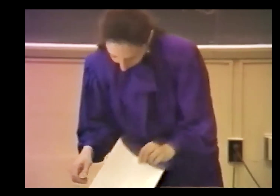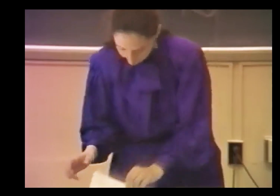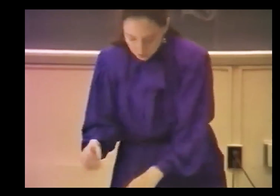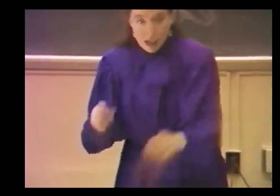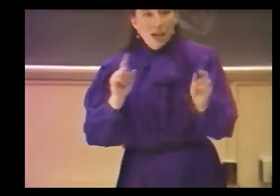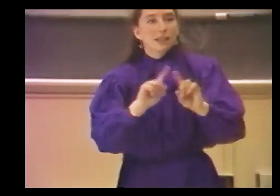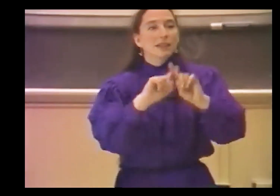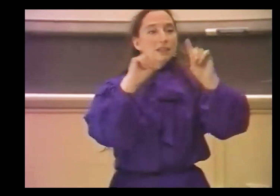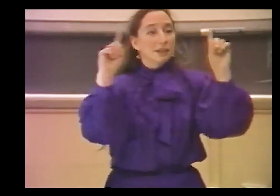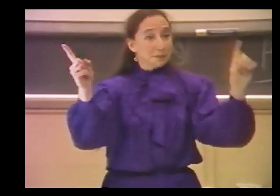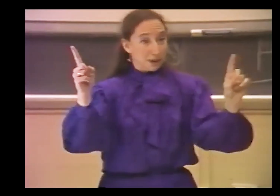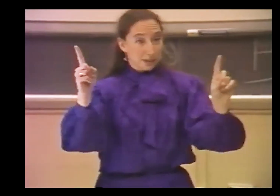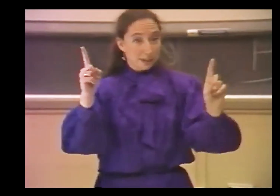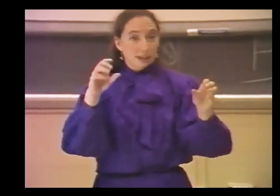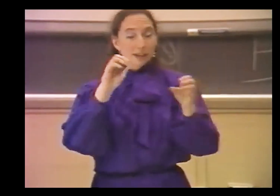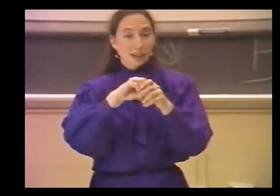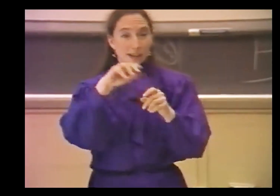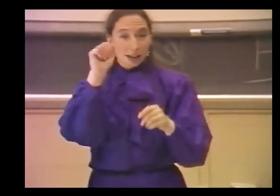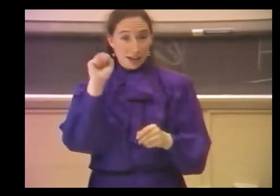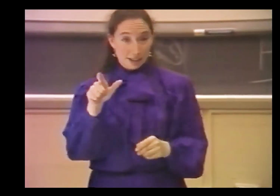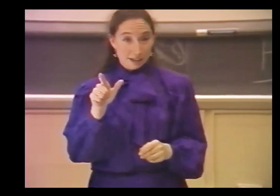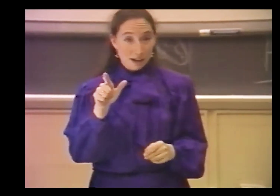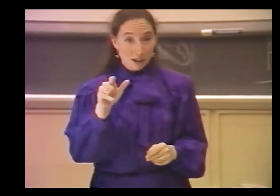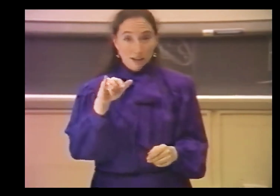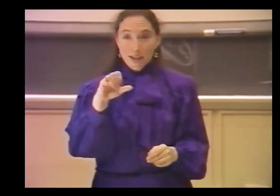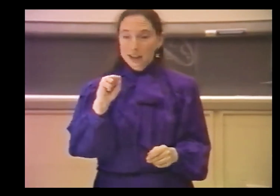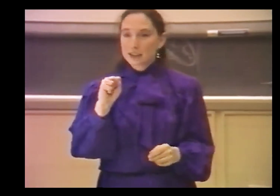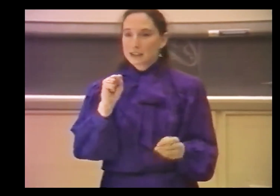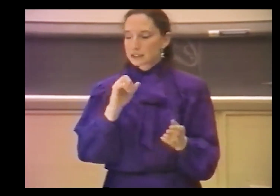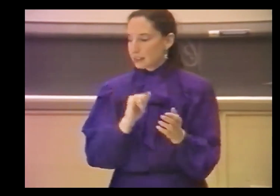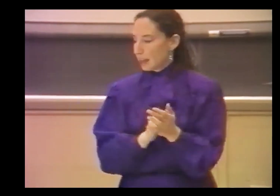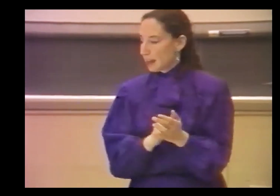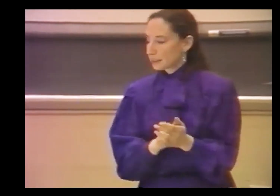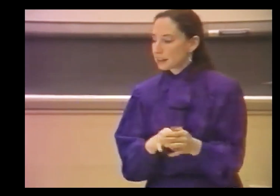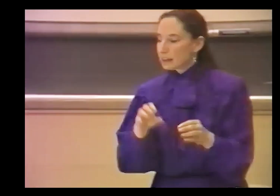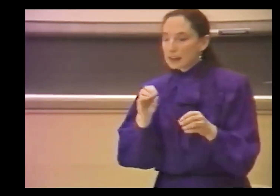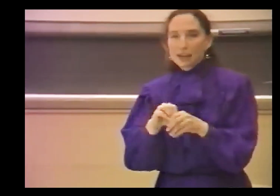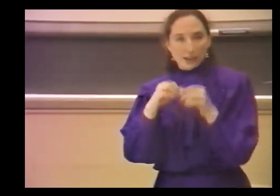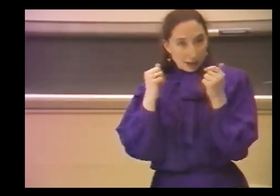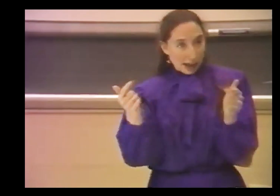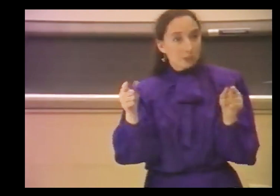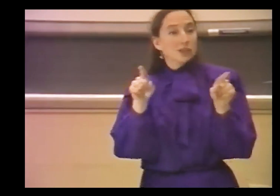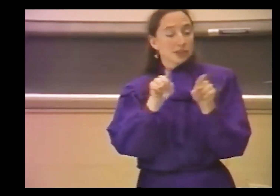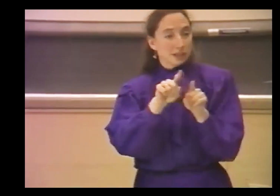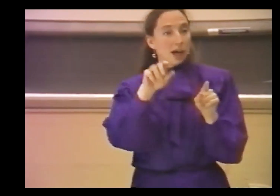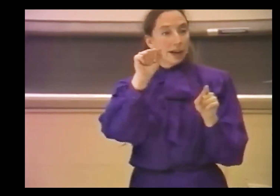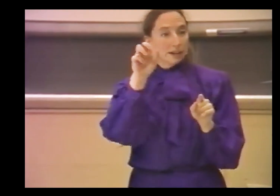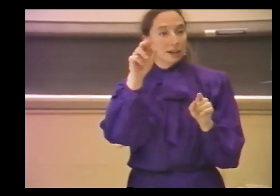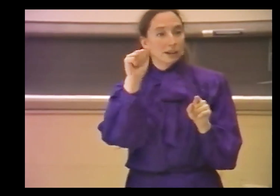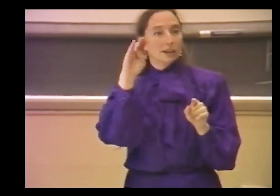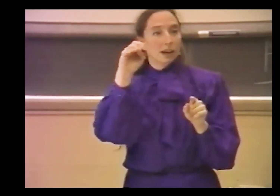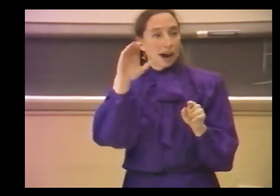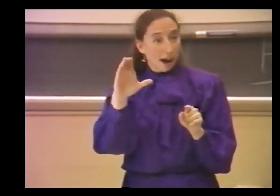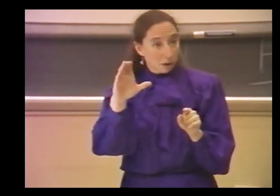Right. The difference in ASL is that in languages like